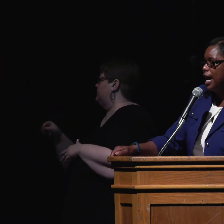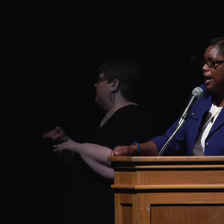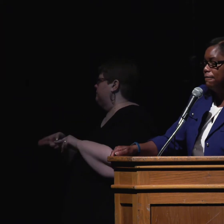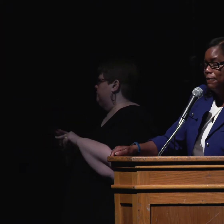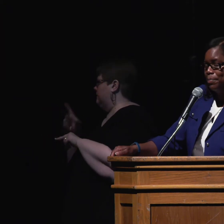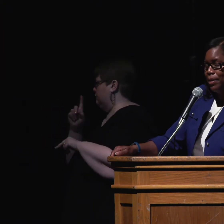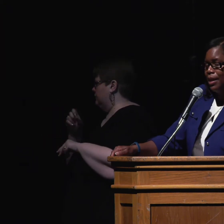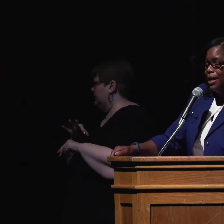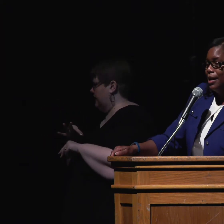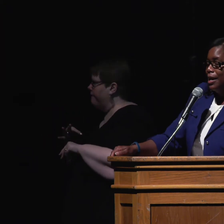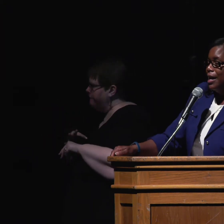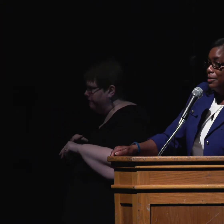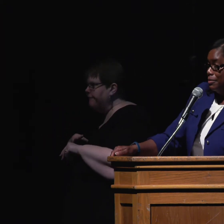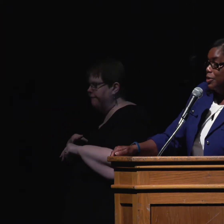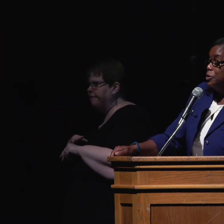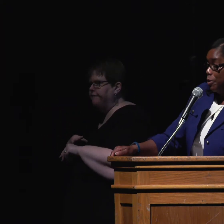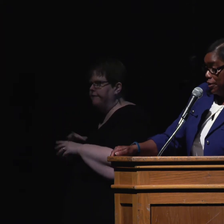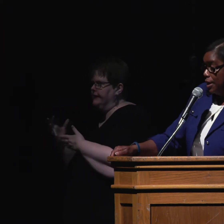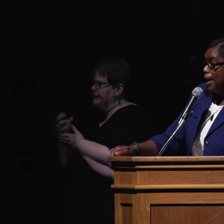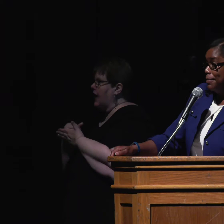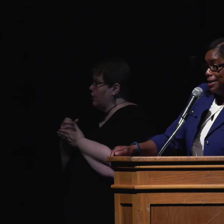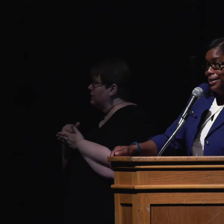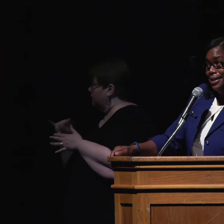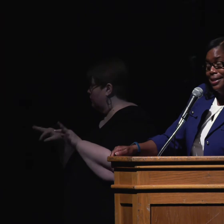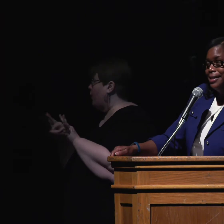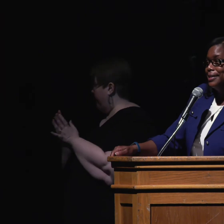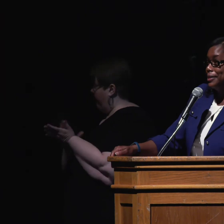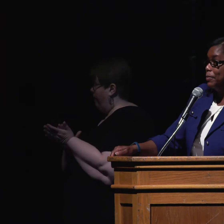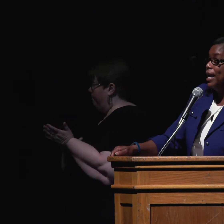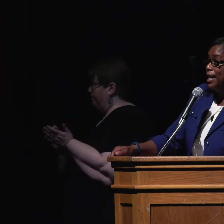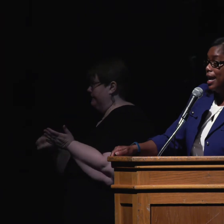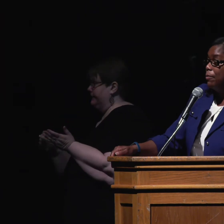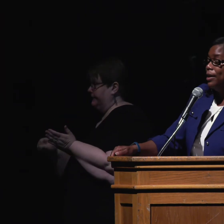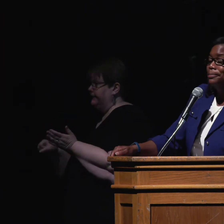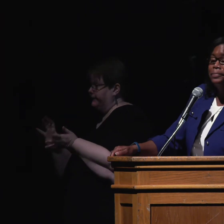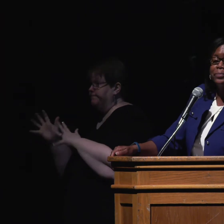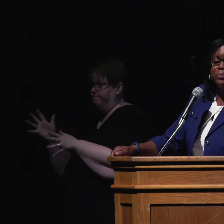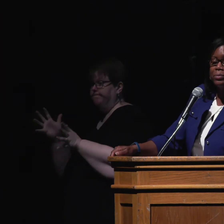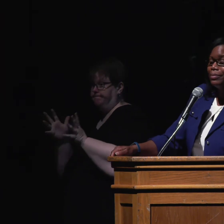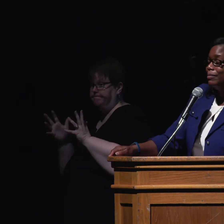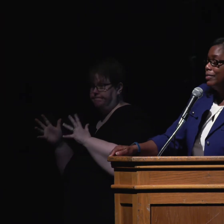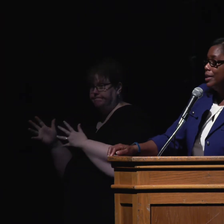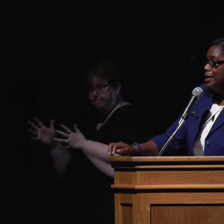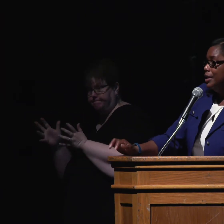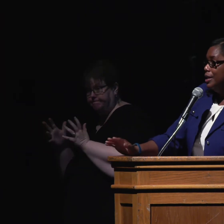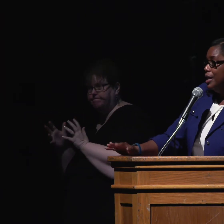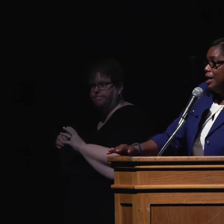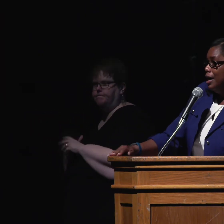our staff, which is worth a clap. Yes, it is, because we hadn't had one.